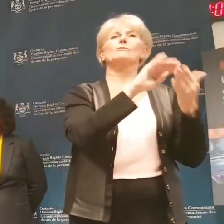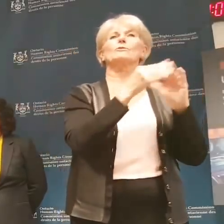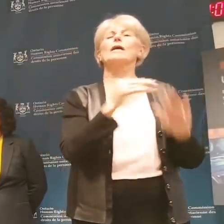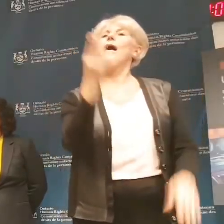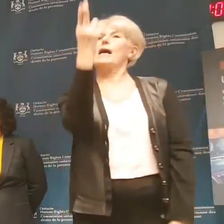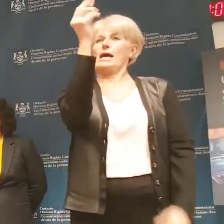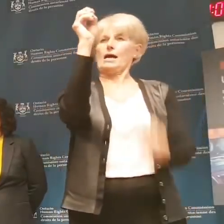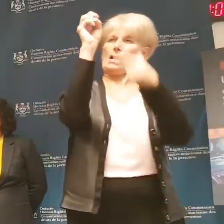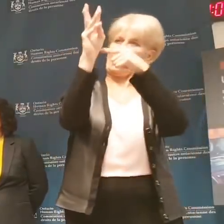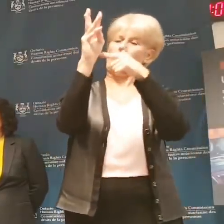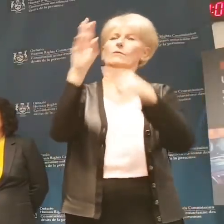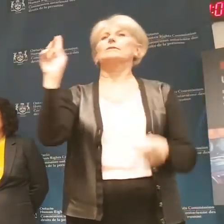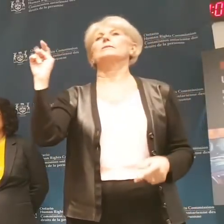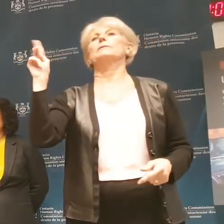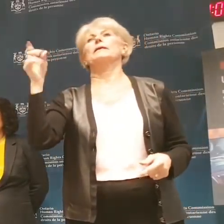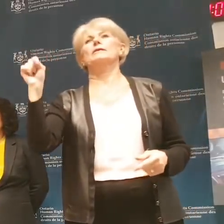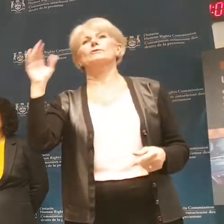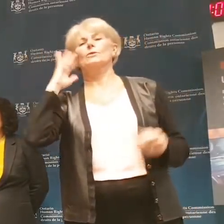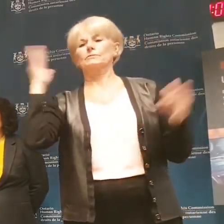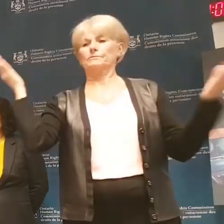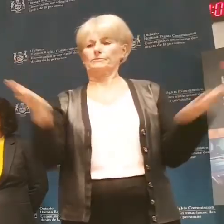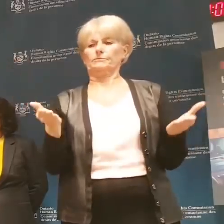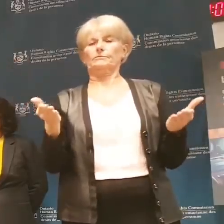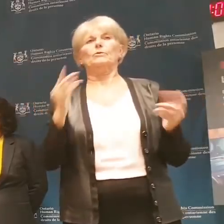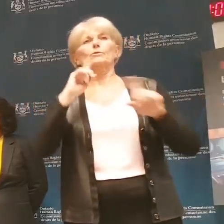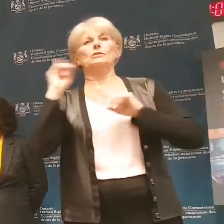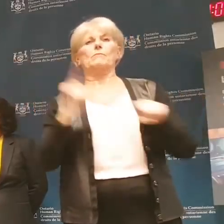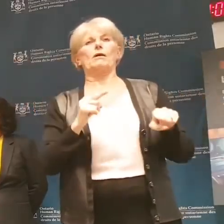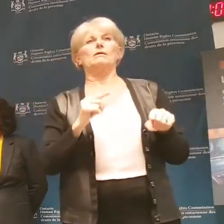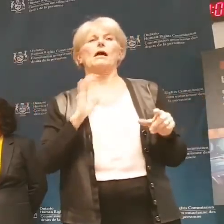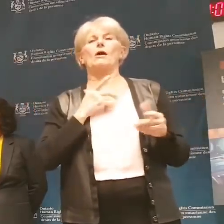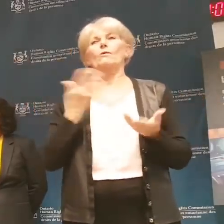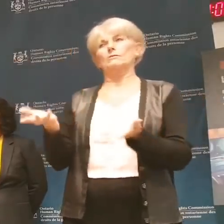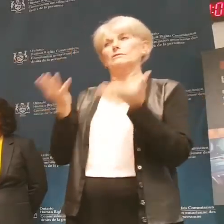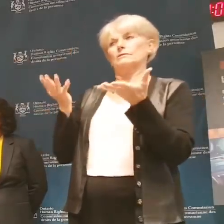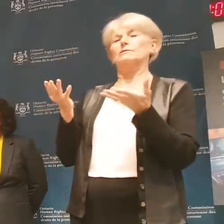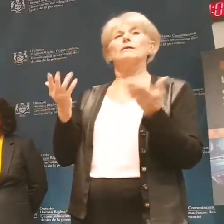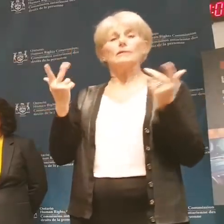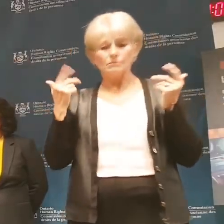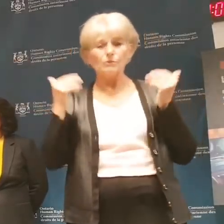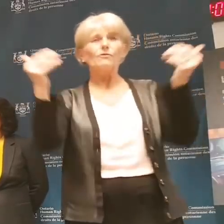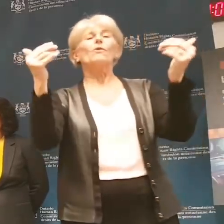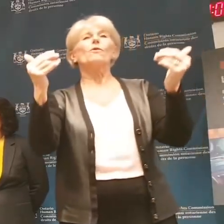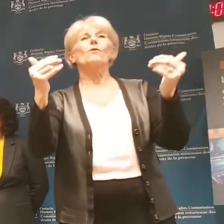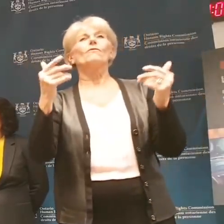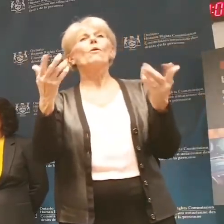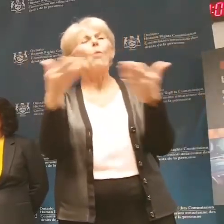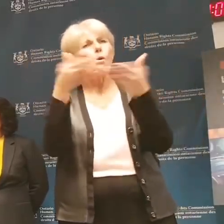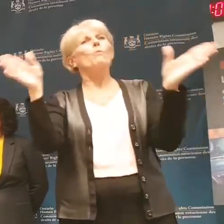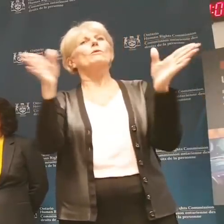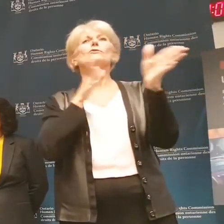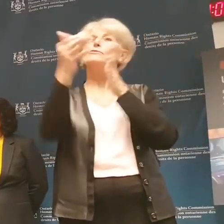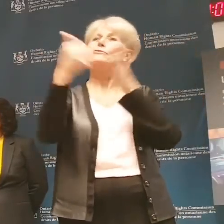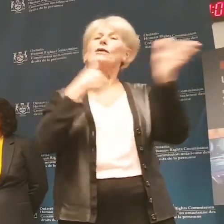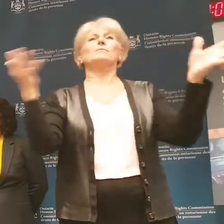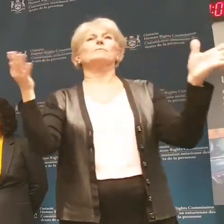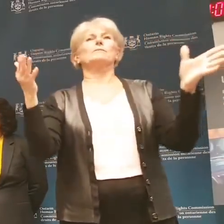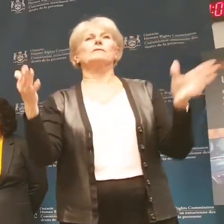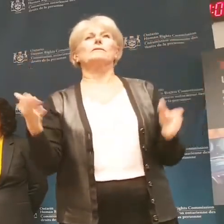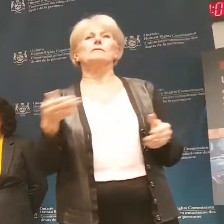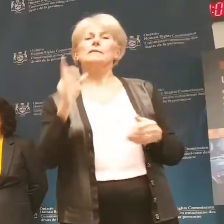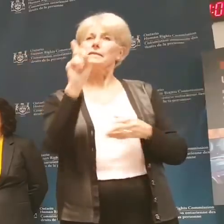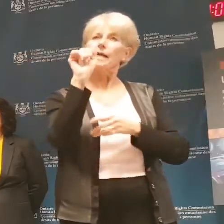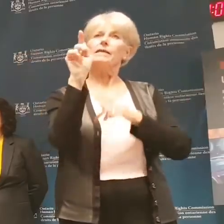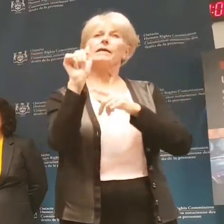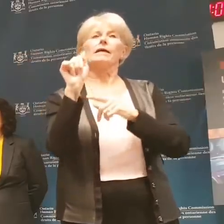how will the TPS come to the table and respond to the calls and then move forward with a certain set of openness, transparency with regards to the